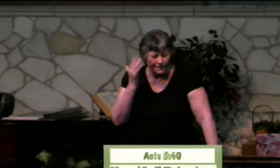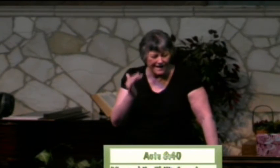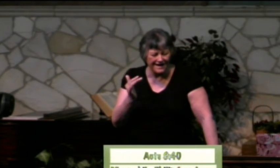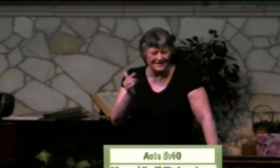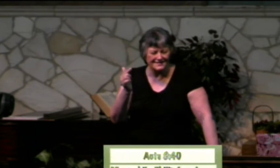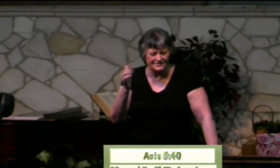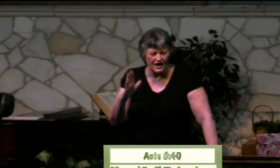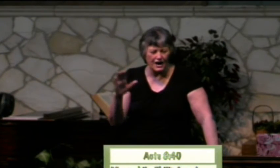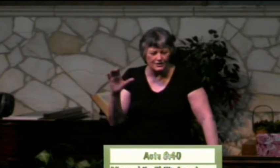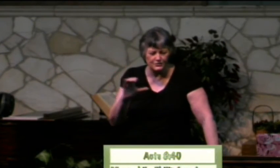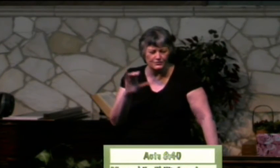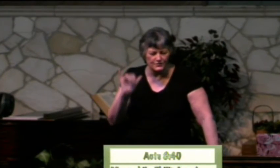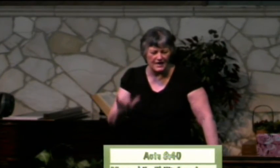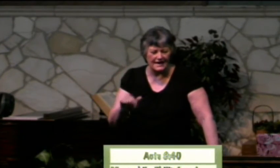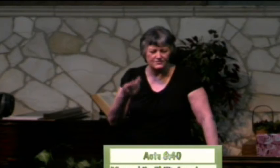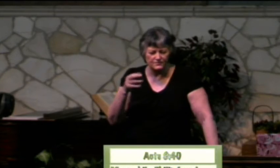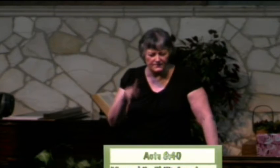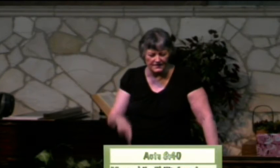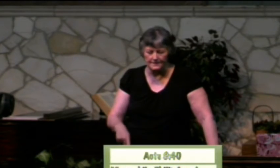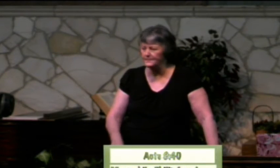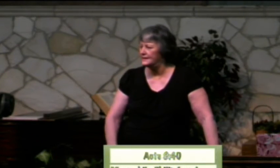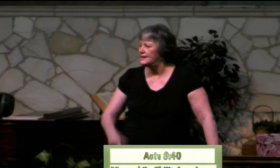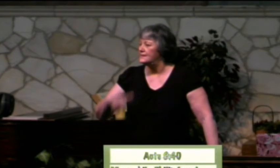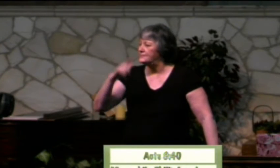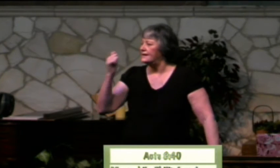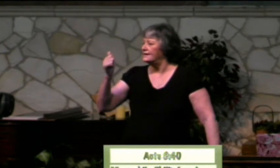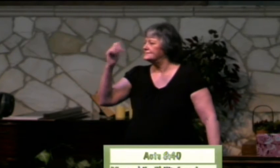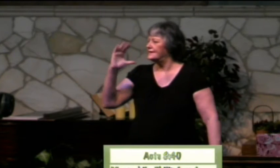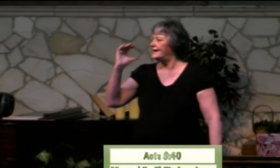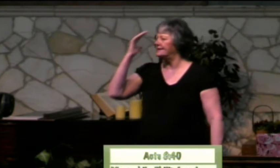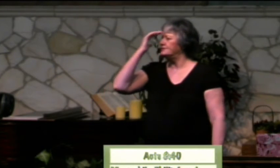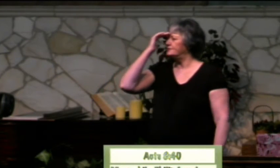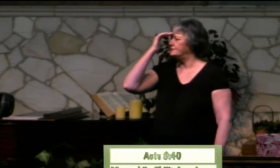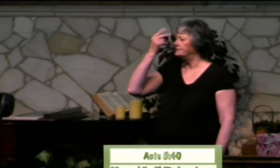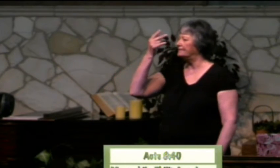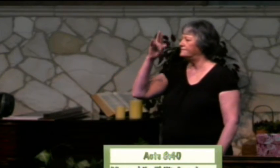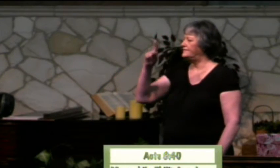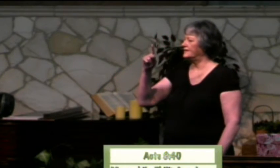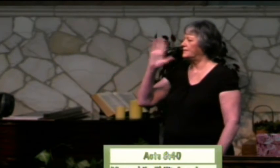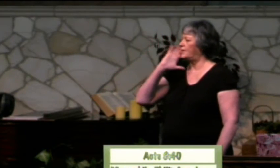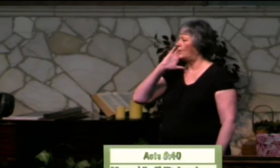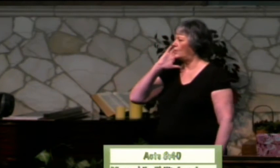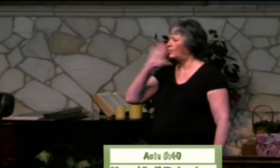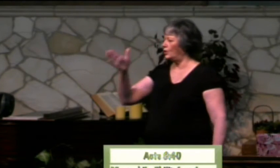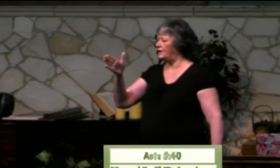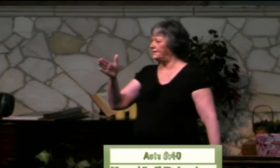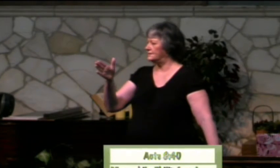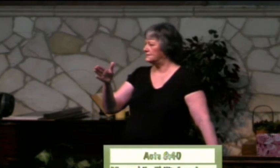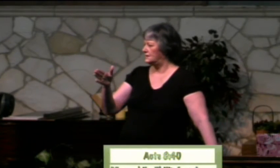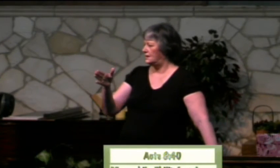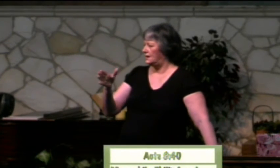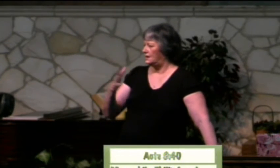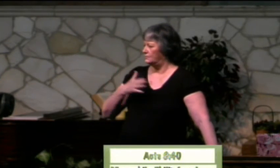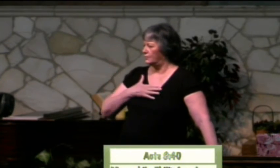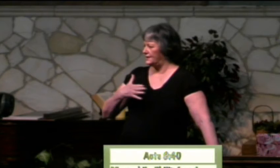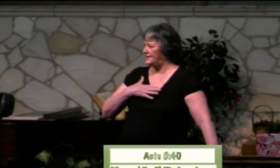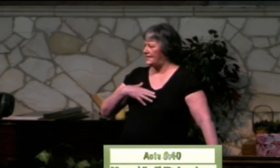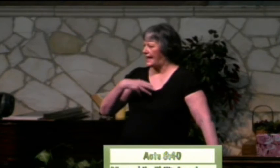Why did God do that to Philip? Because God knew Philip would breathe